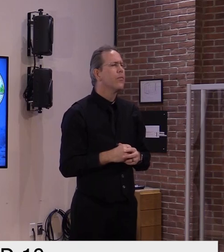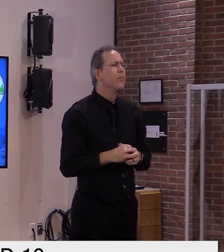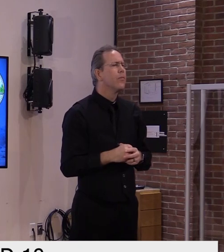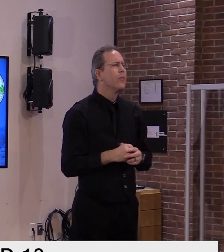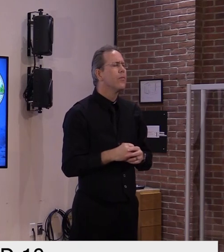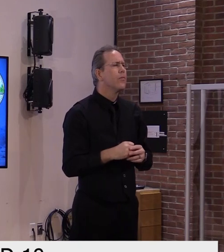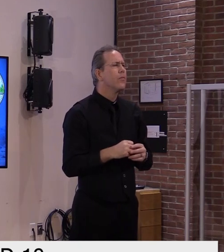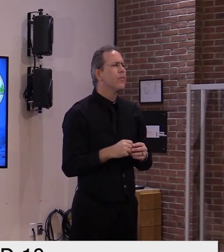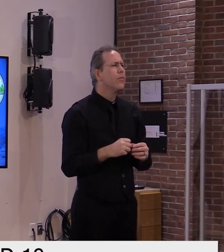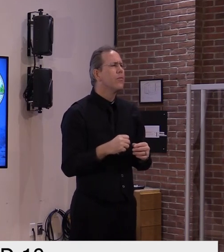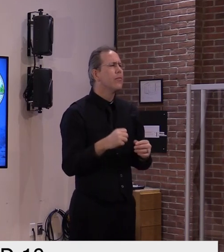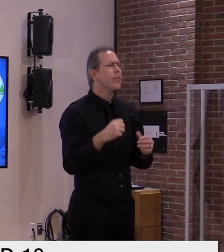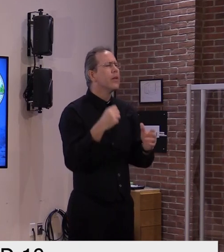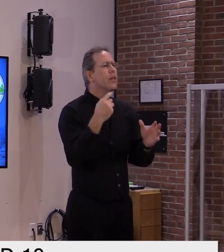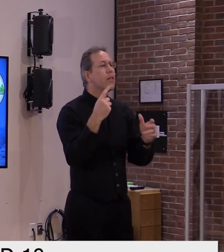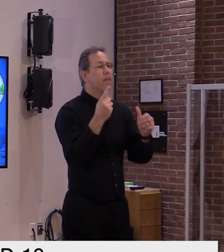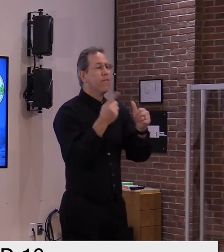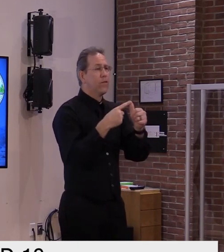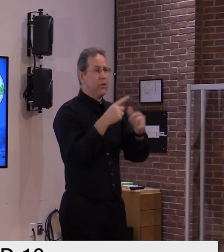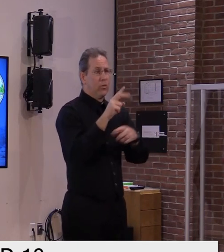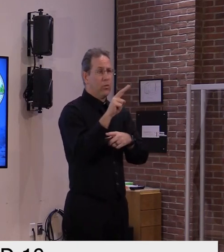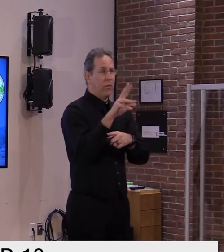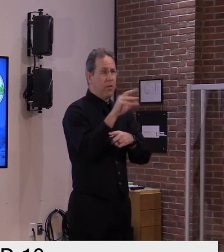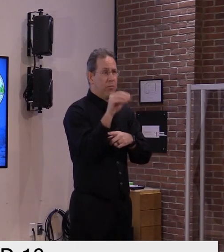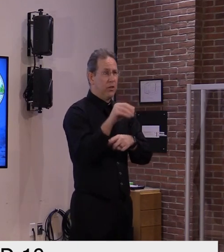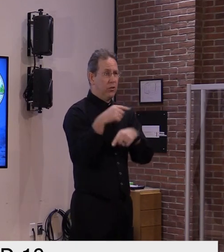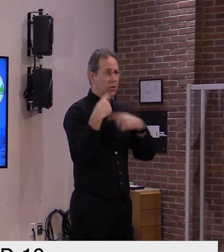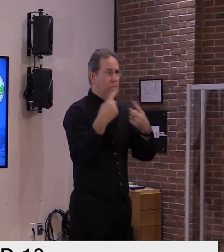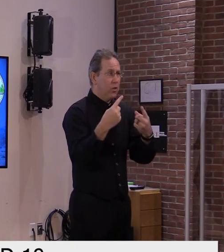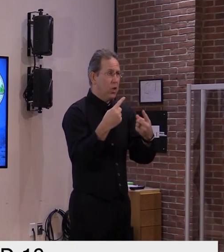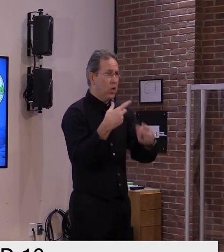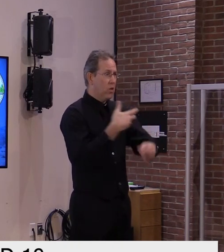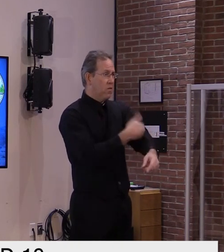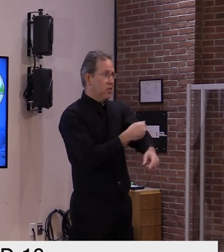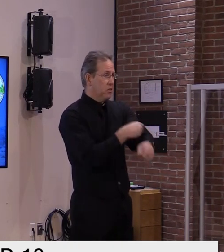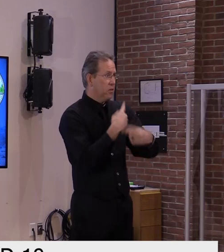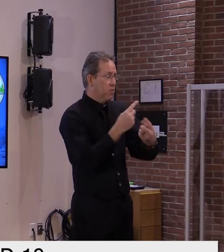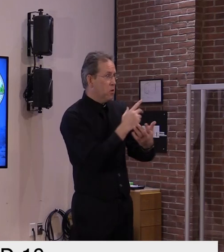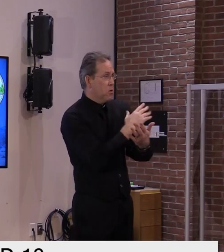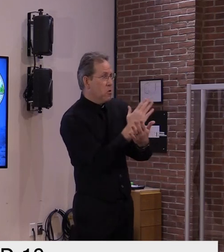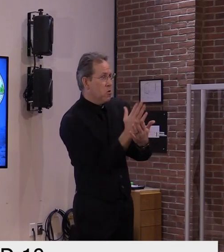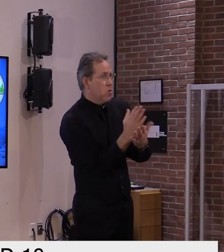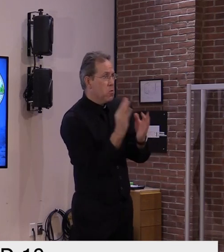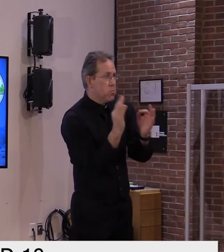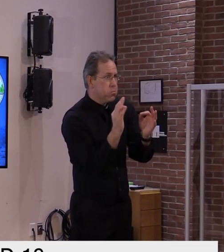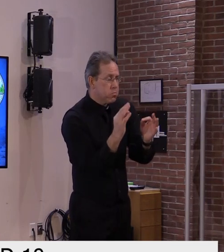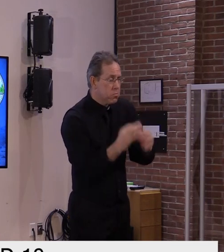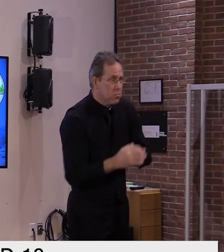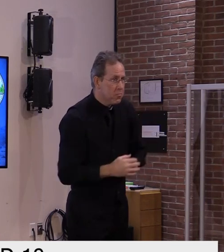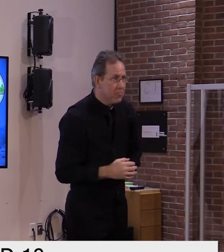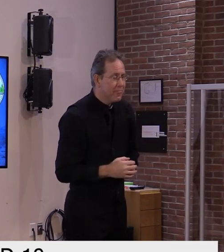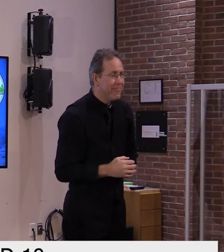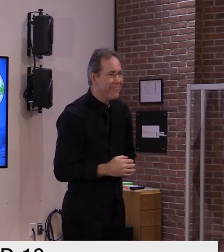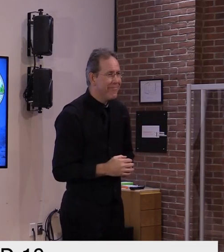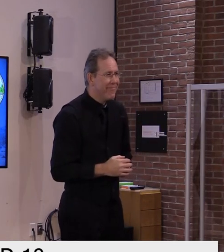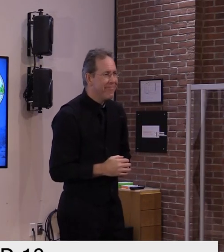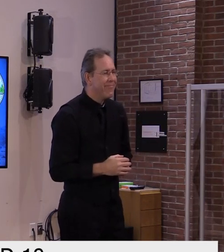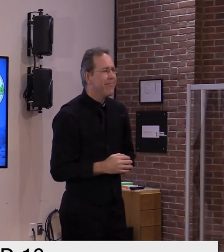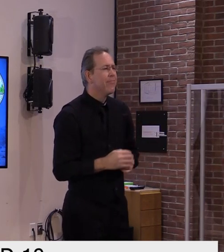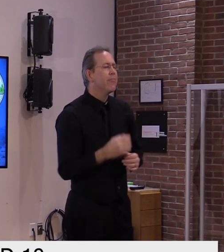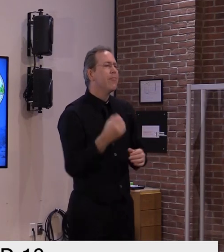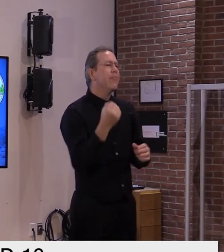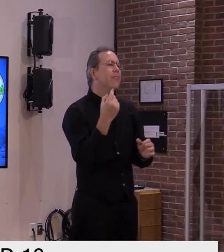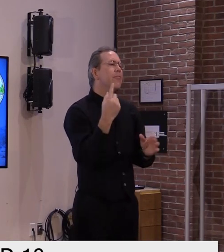This is all the more the reason why we need to keep taking all the same steps to protect ourselves from the virus and keep it from